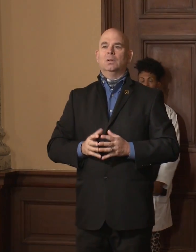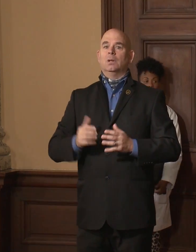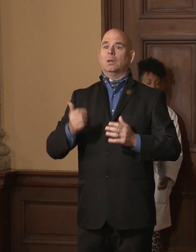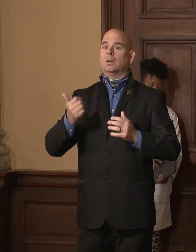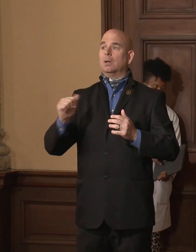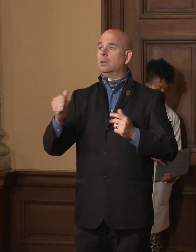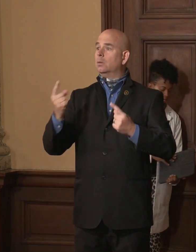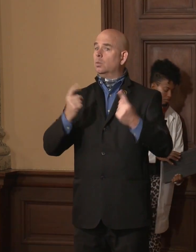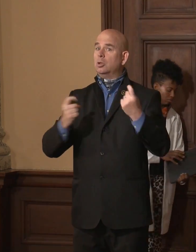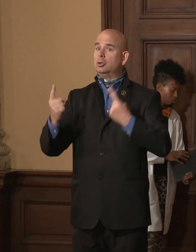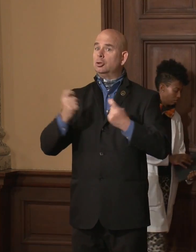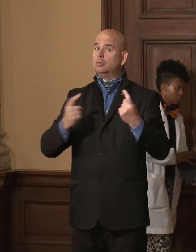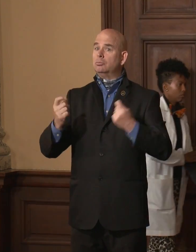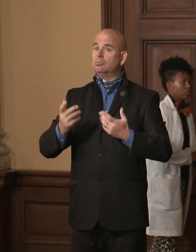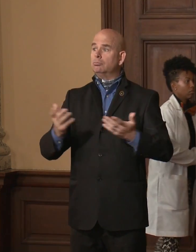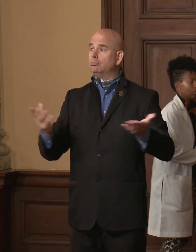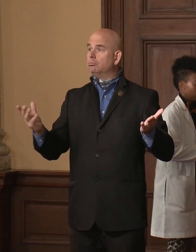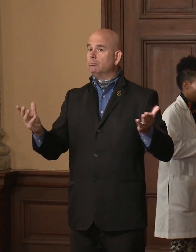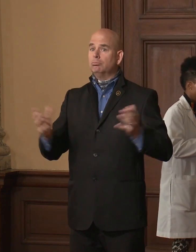Thank you.